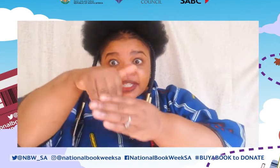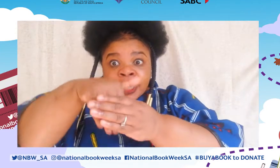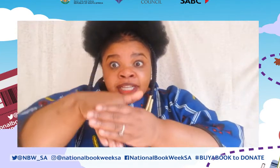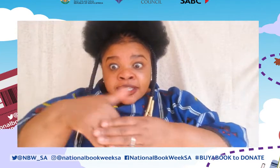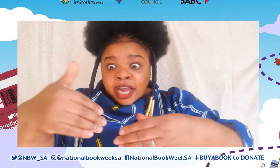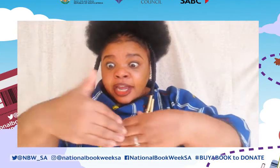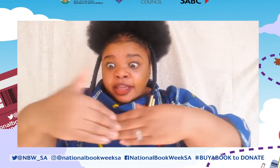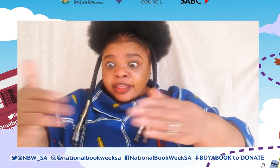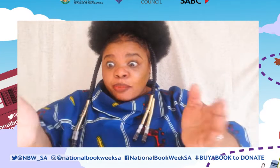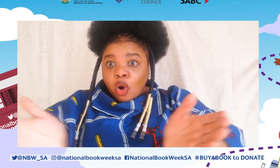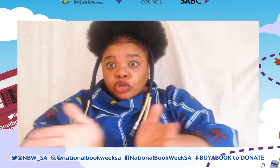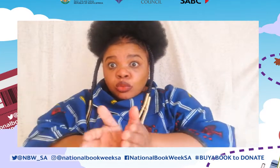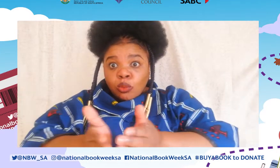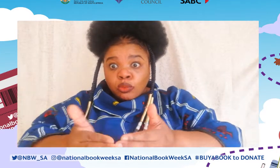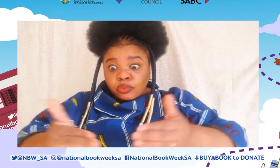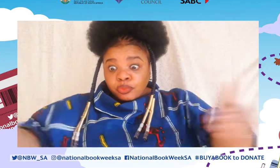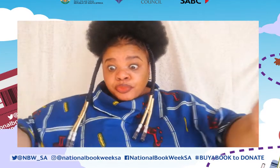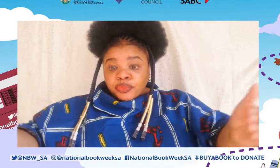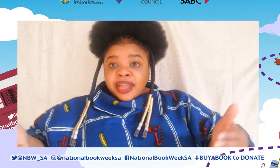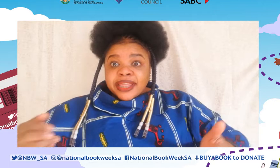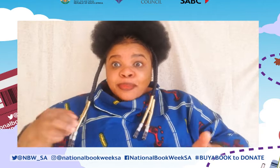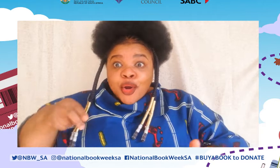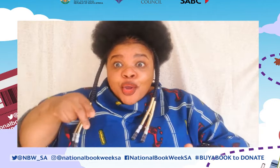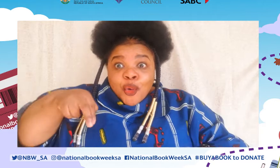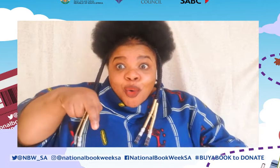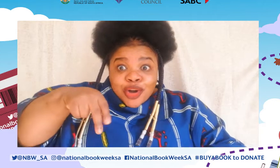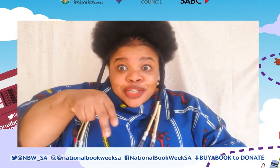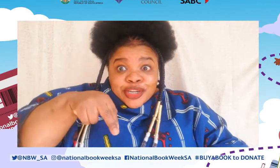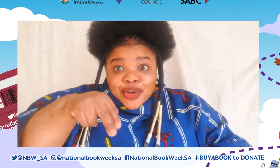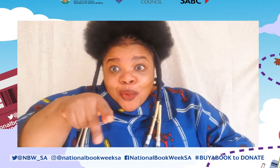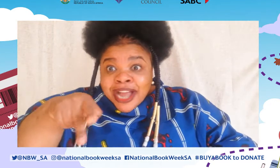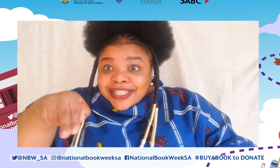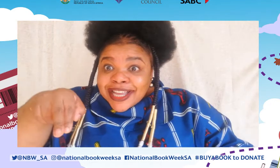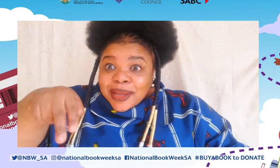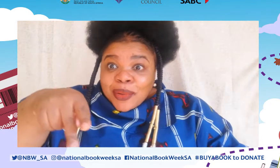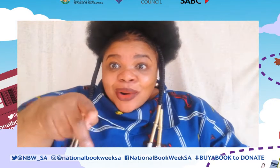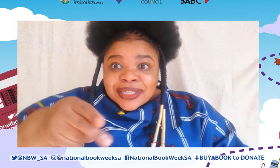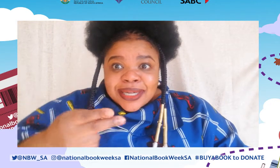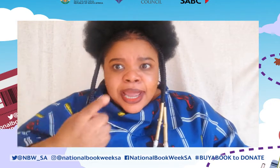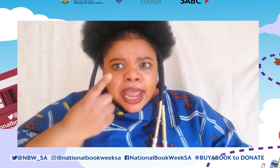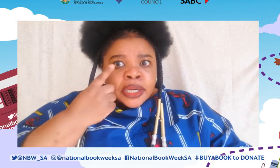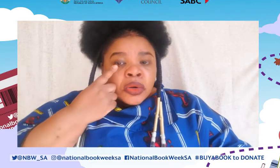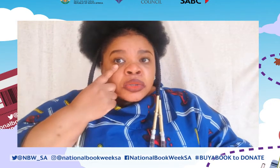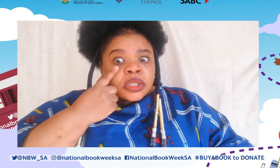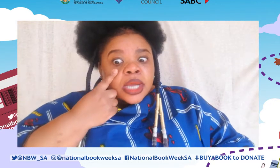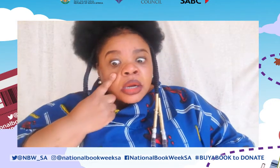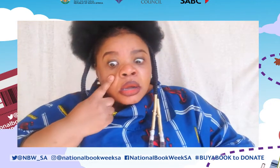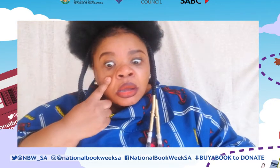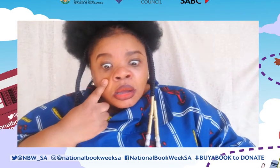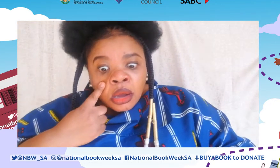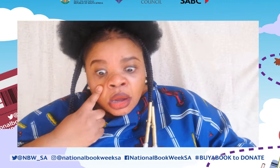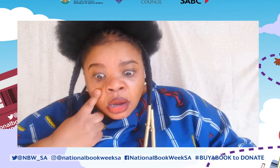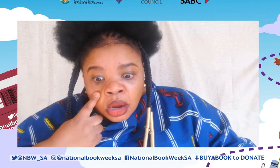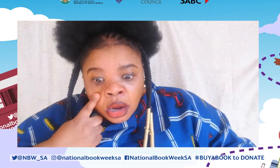what is inside the pot. The boy walked towards the pot and he looked inside.